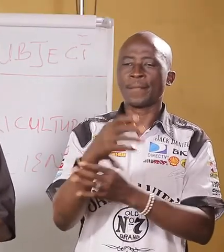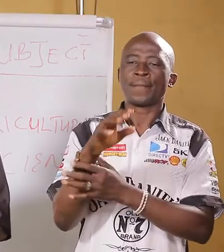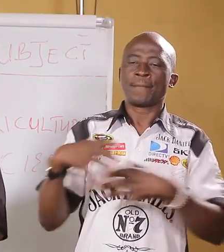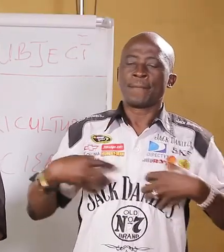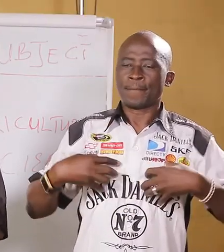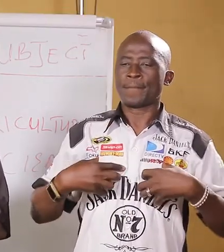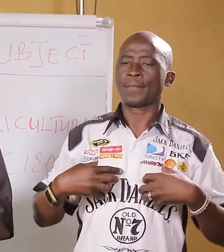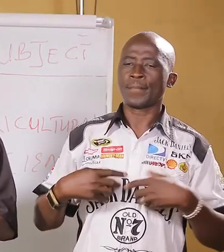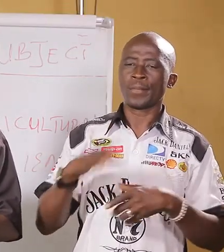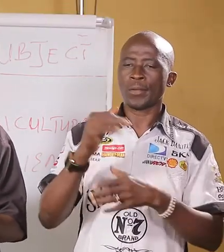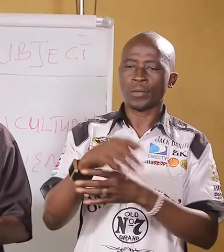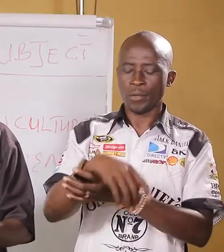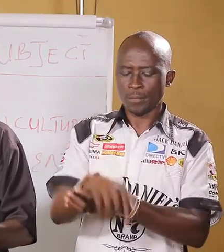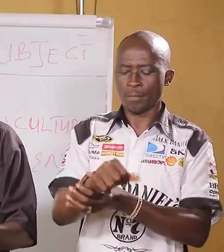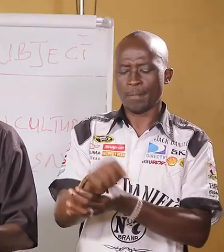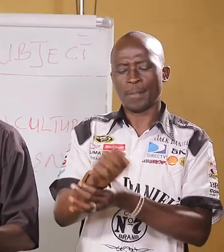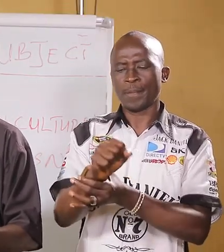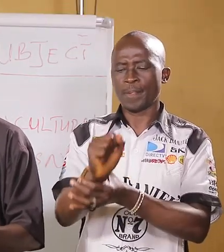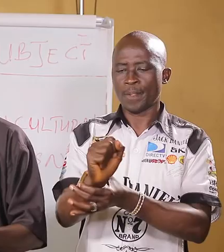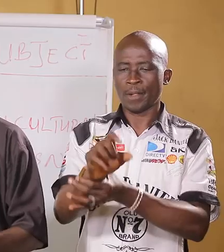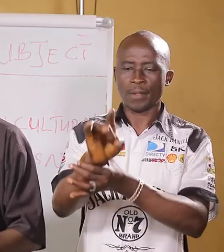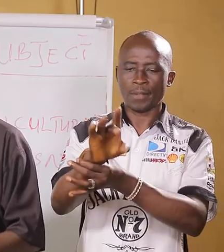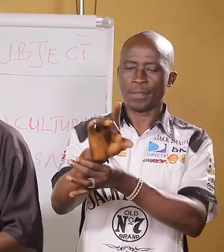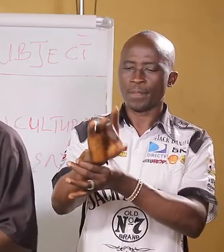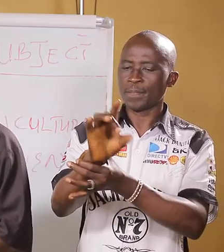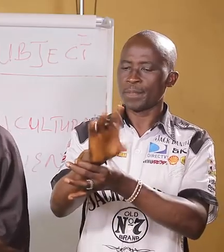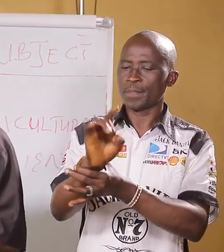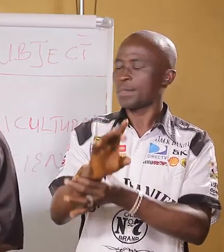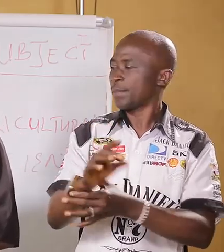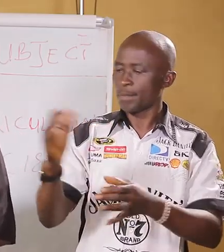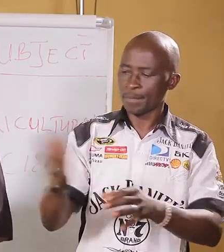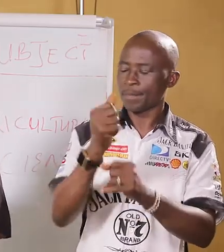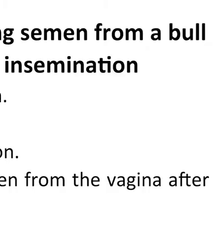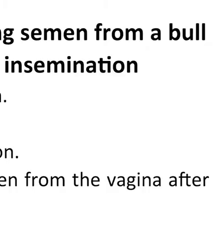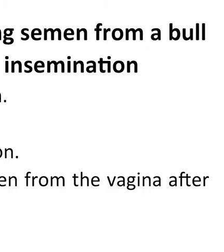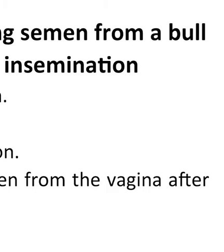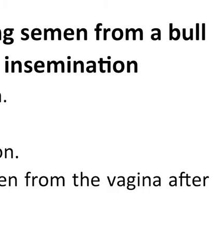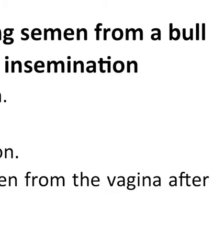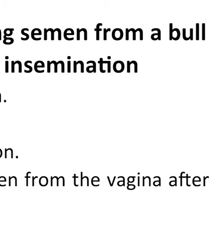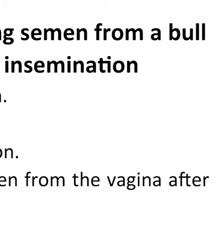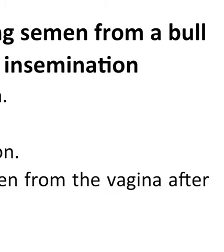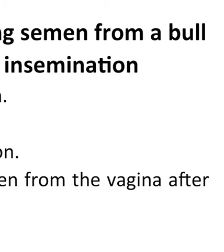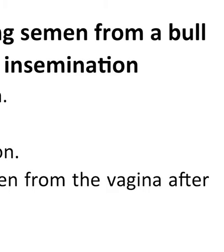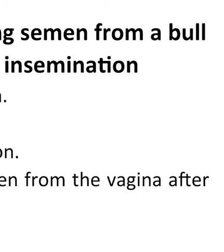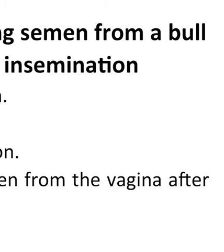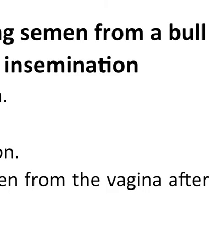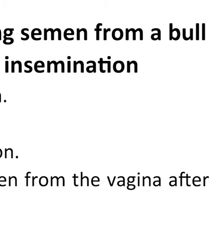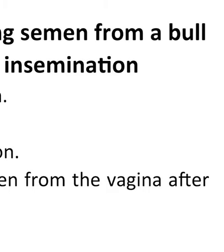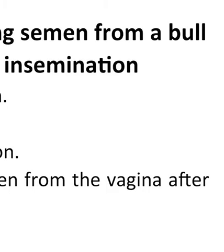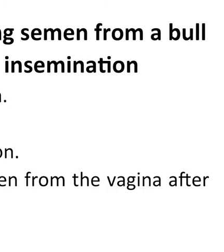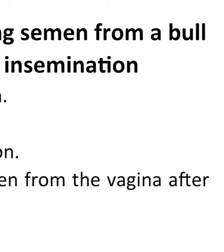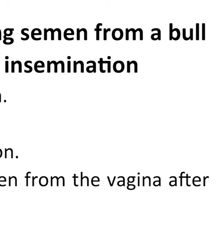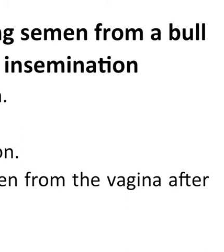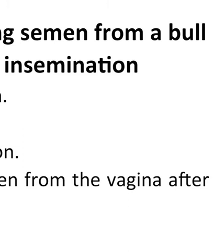So the animal will release the spermatozoas and you take it for storage. By recovering of semen from the